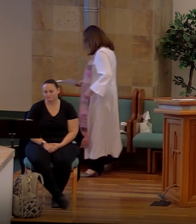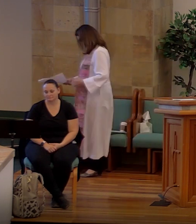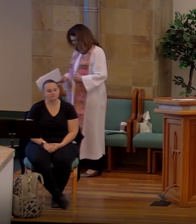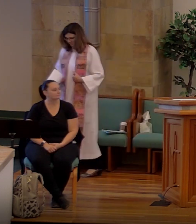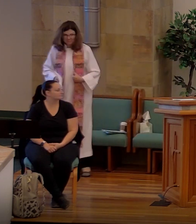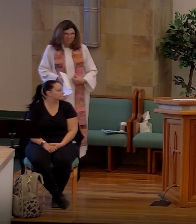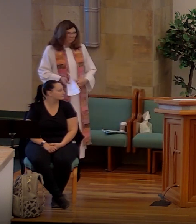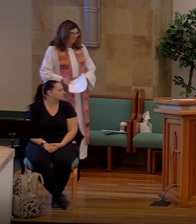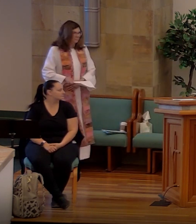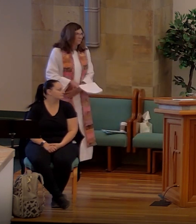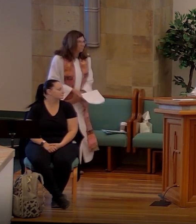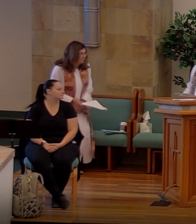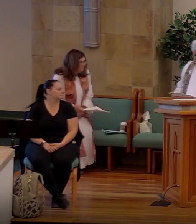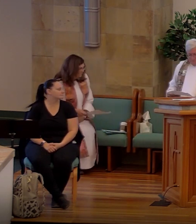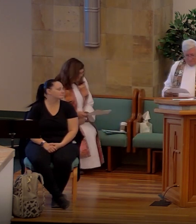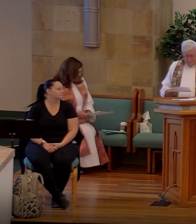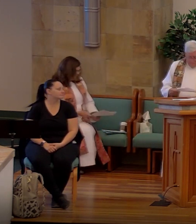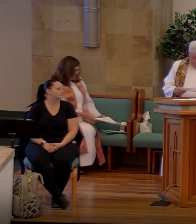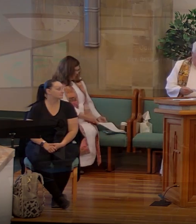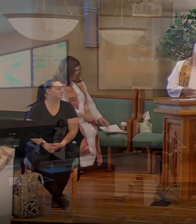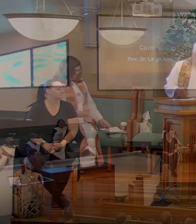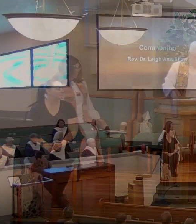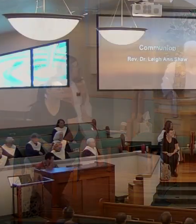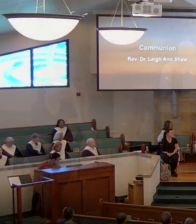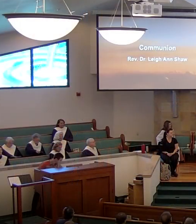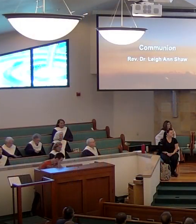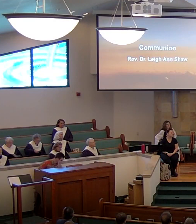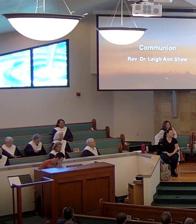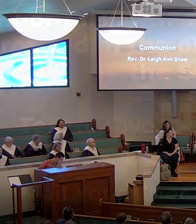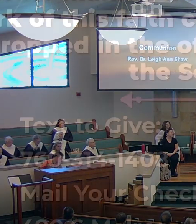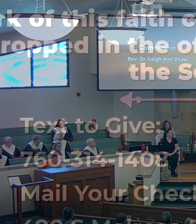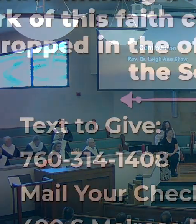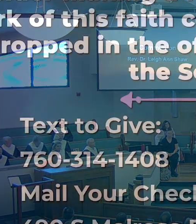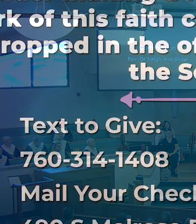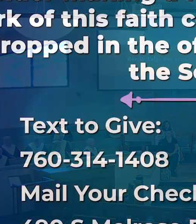life, and the call to life, the way. Amen.